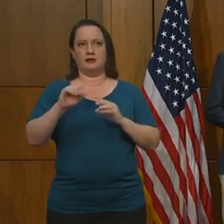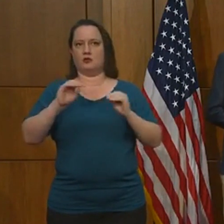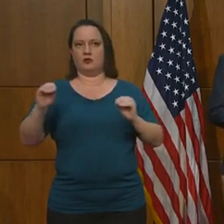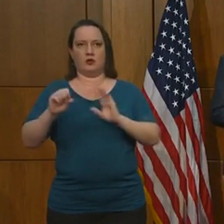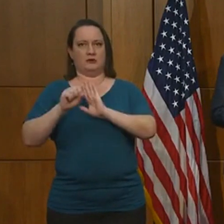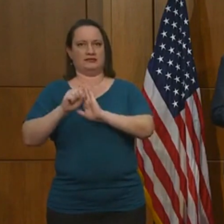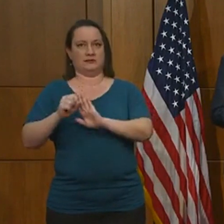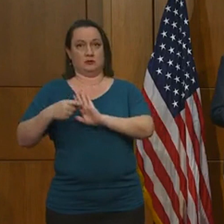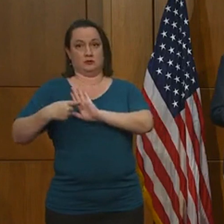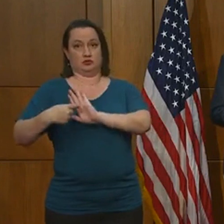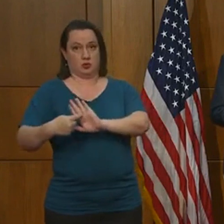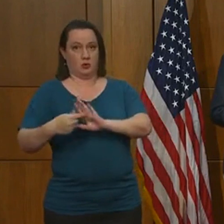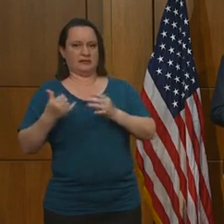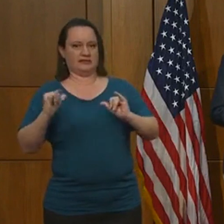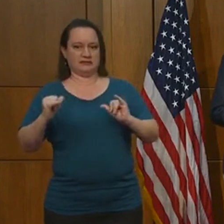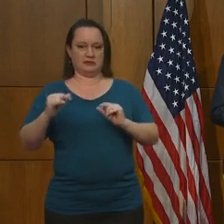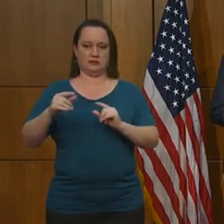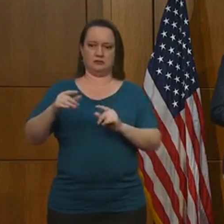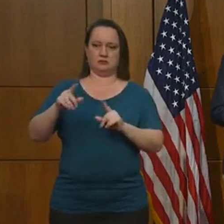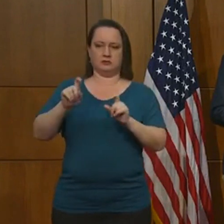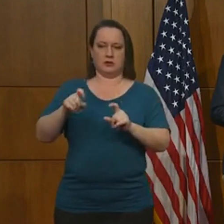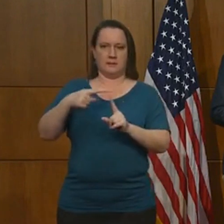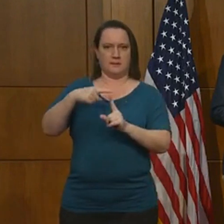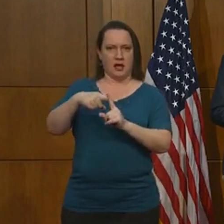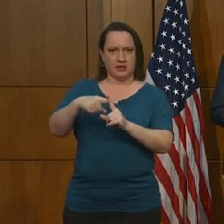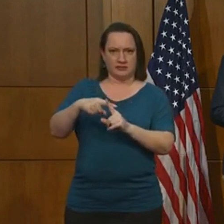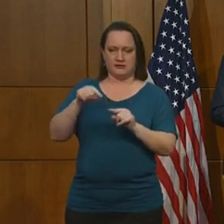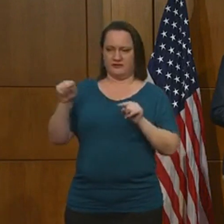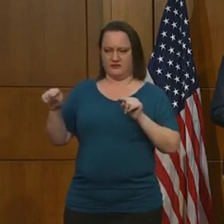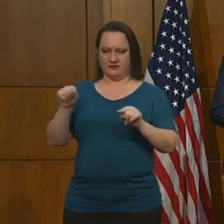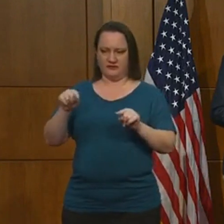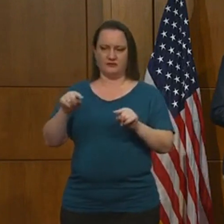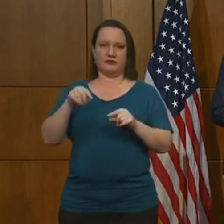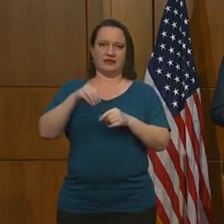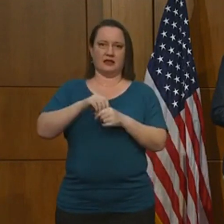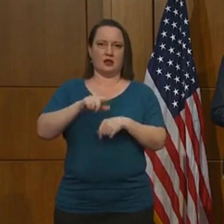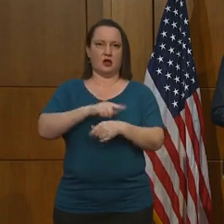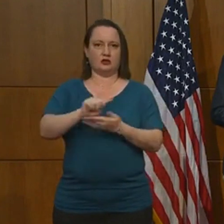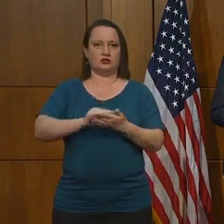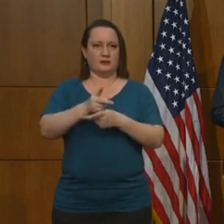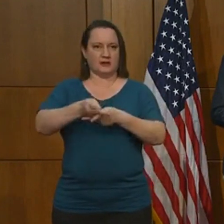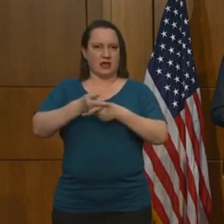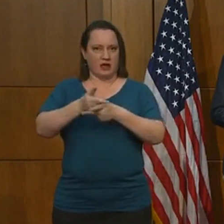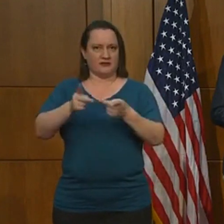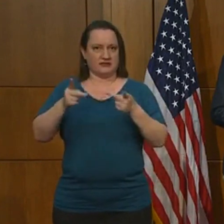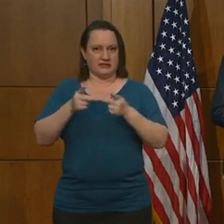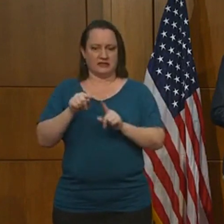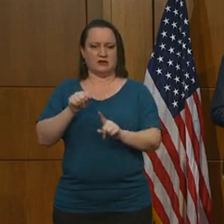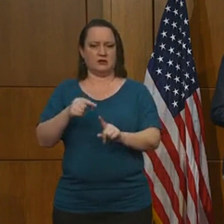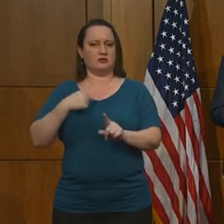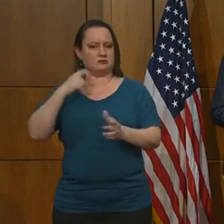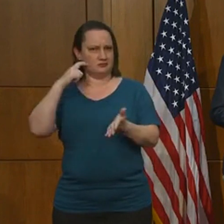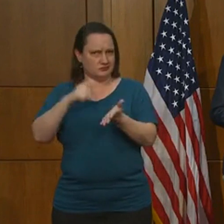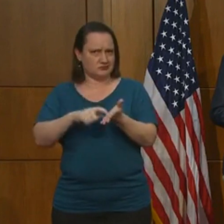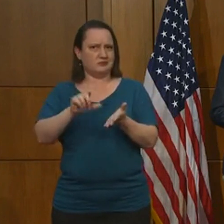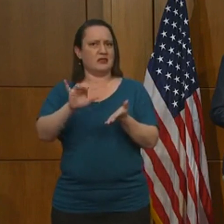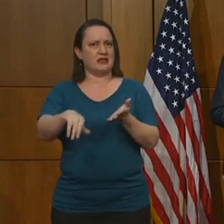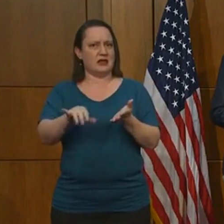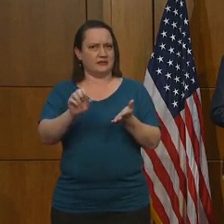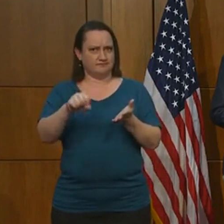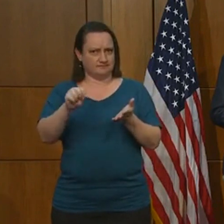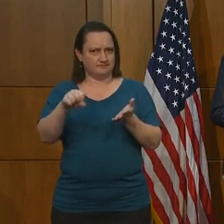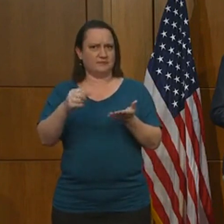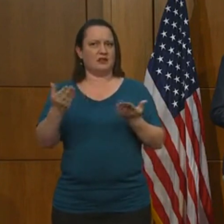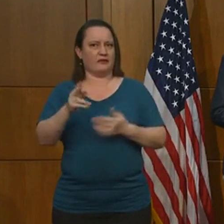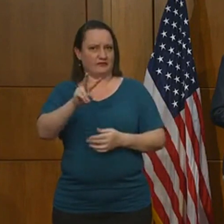Asymptomatic infections in long-term care facility residents, yes, that has been demonstrated in the facilities